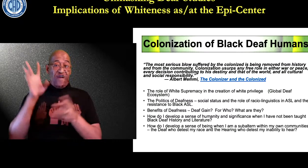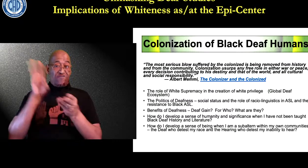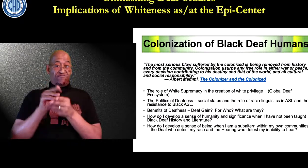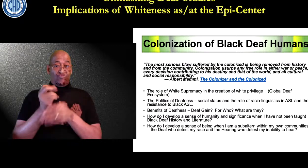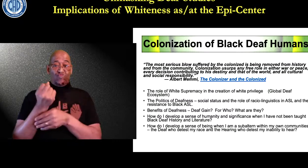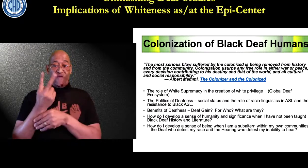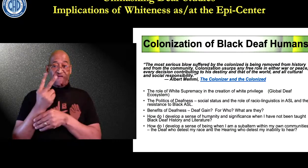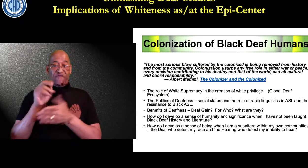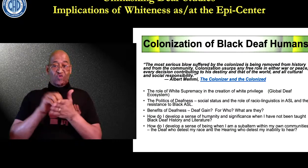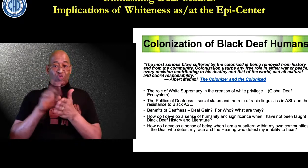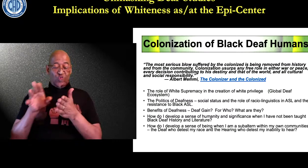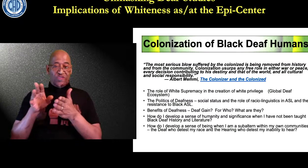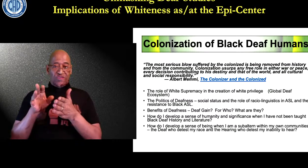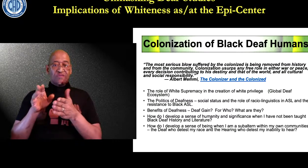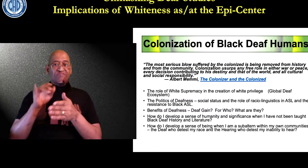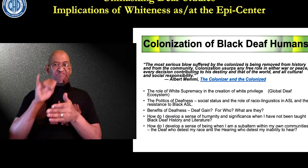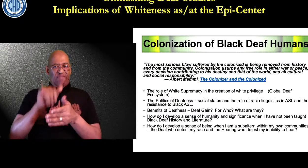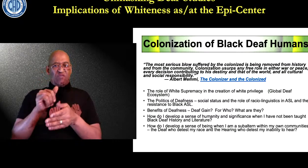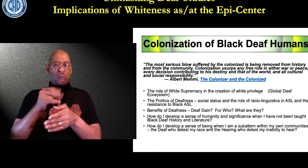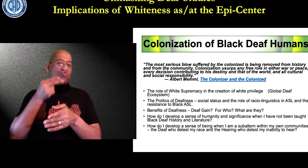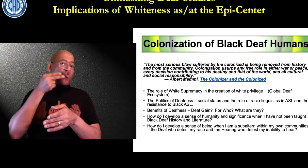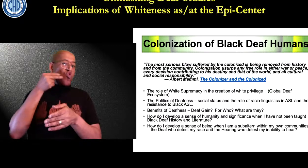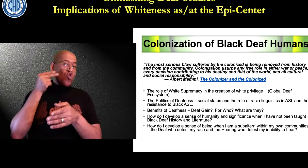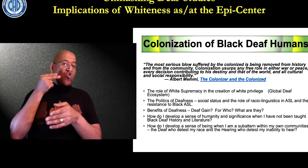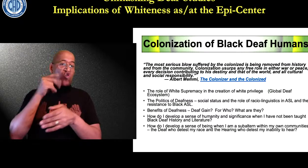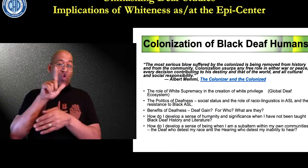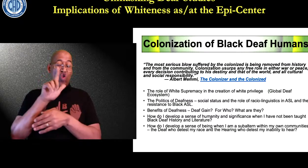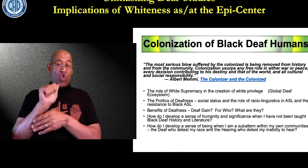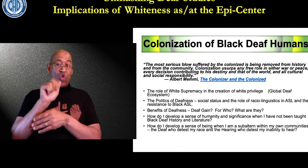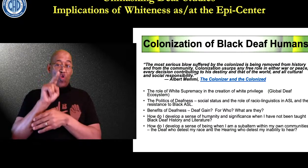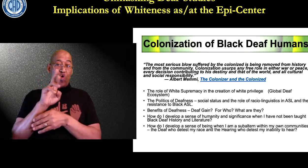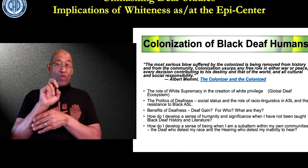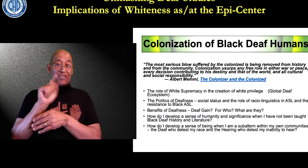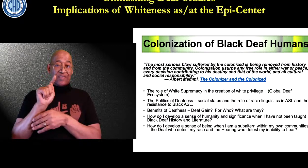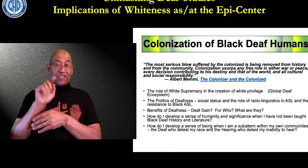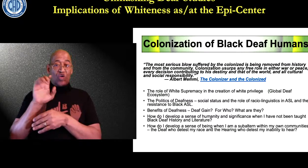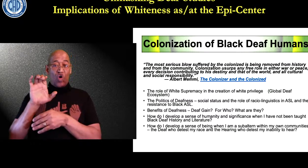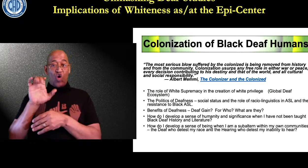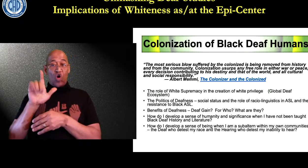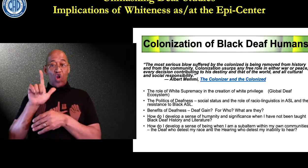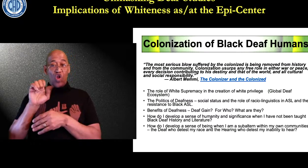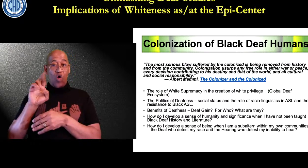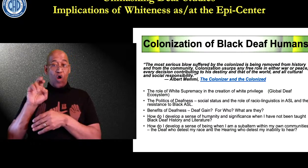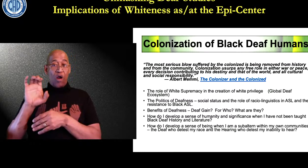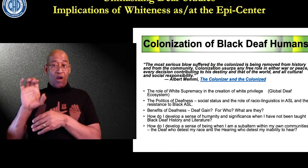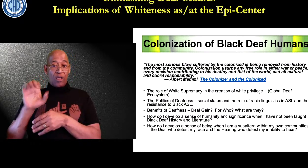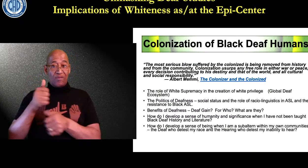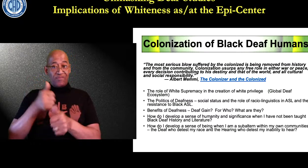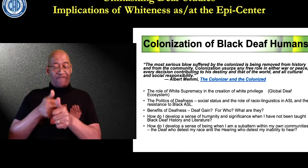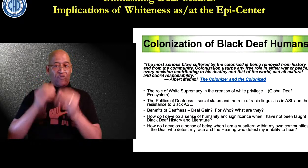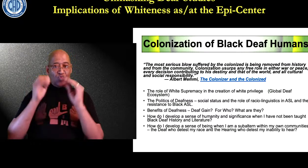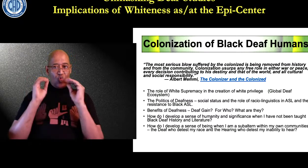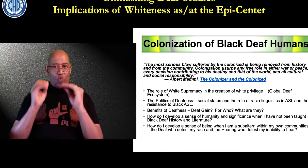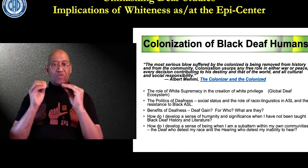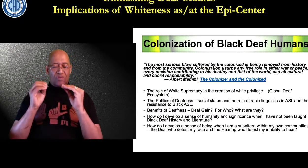So he entered the American School for the Deaf, and he was the first of 12 students